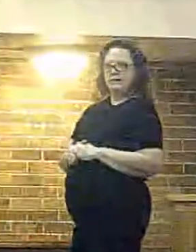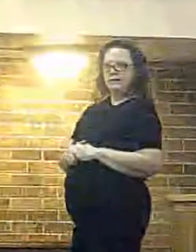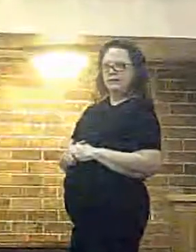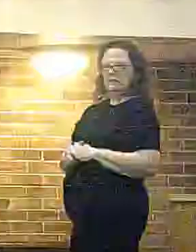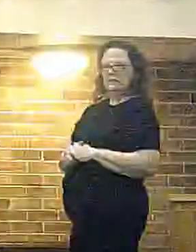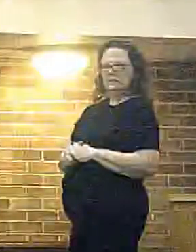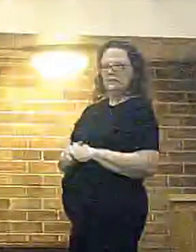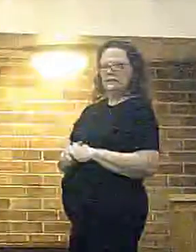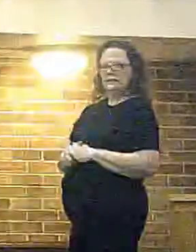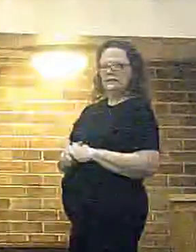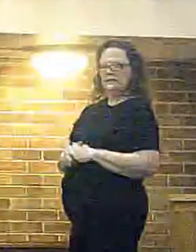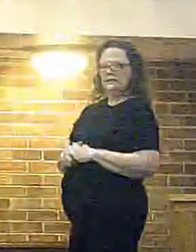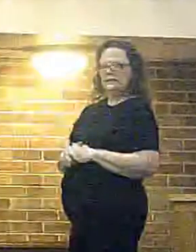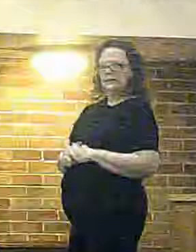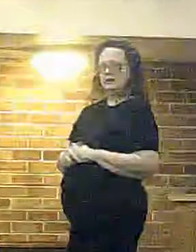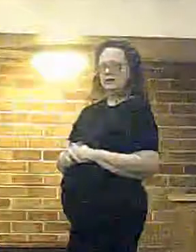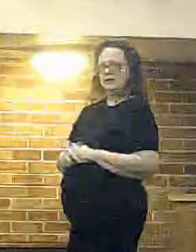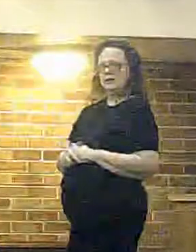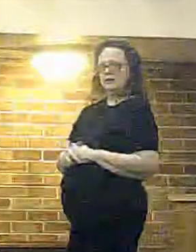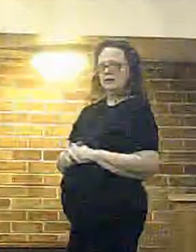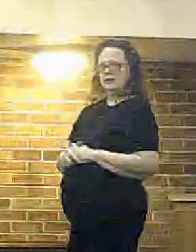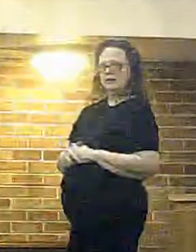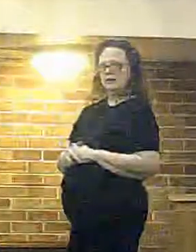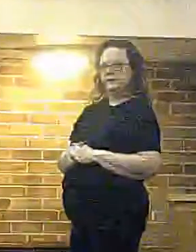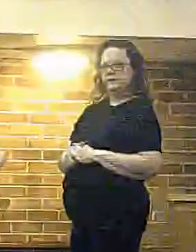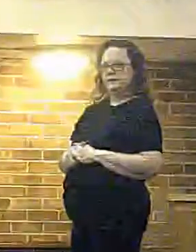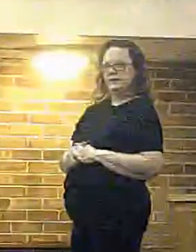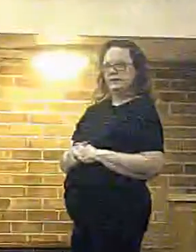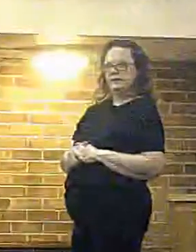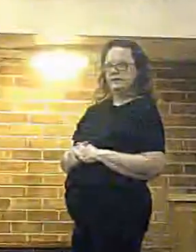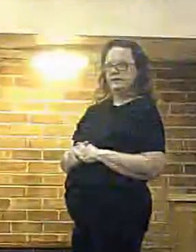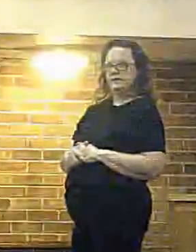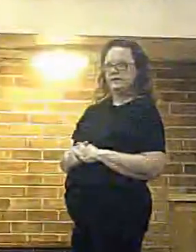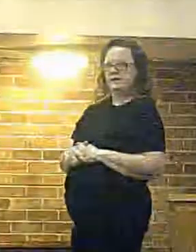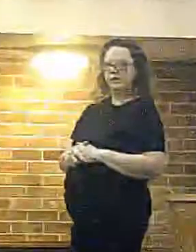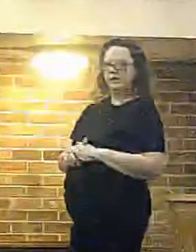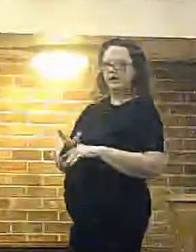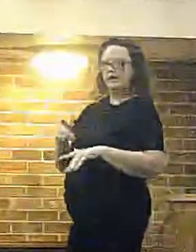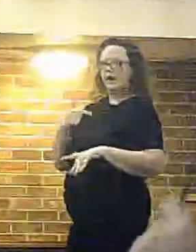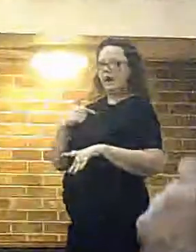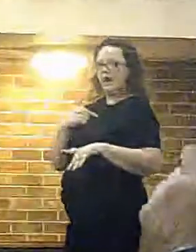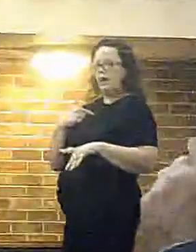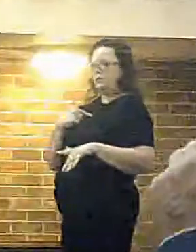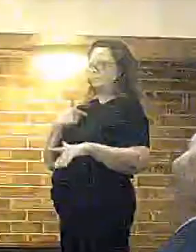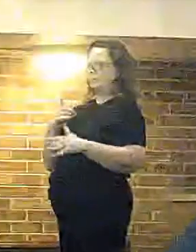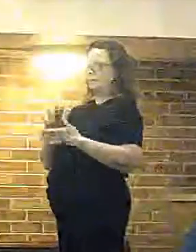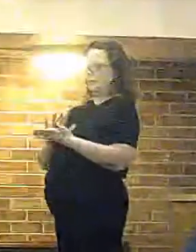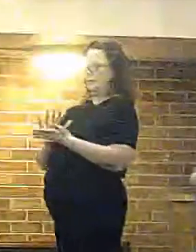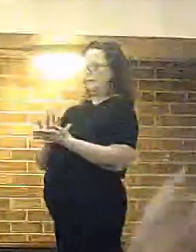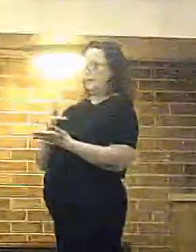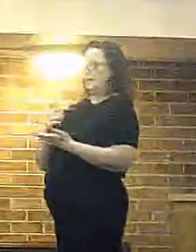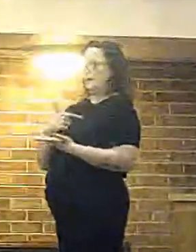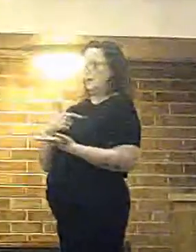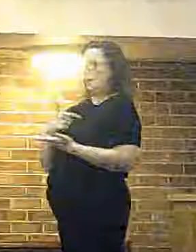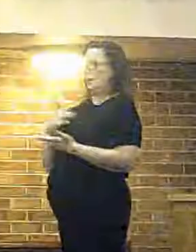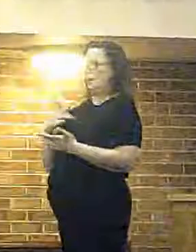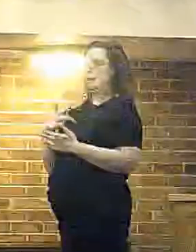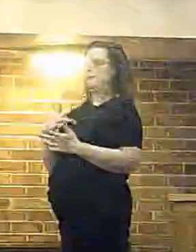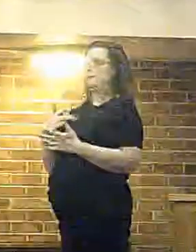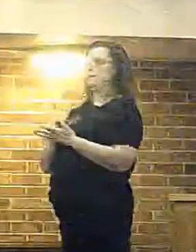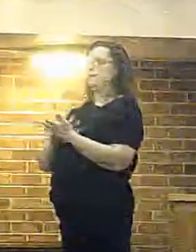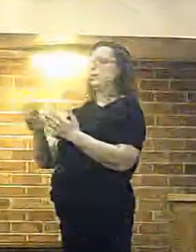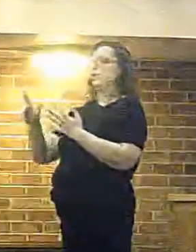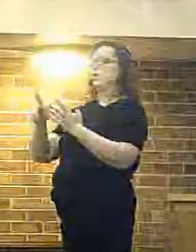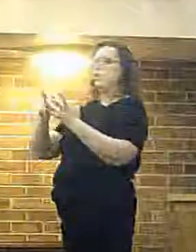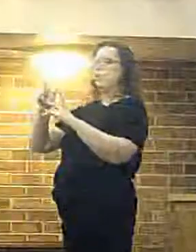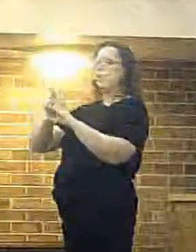Sorry, I'm not very comfortable coming out front and speaking with this chap here. I'm just a resident in Holy Lake. One,